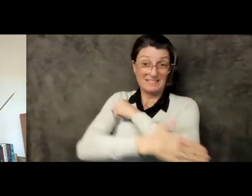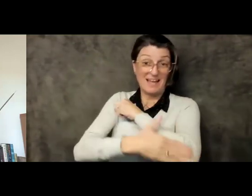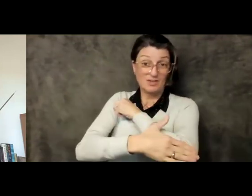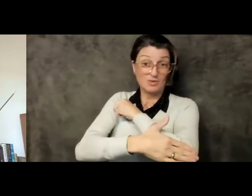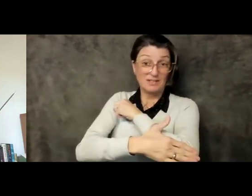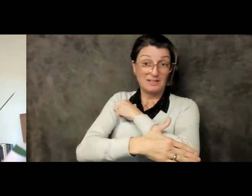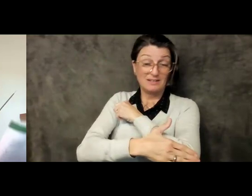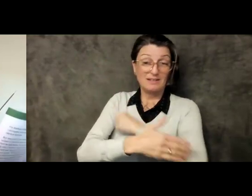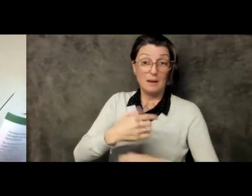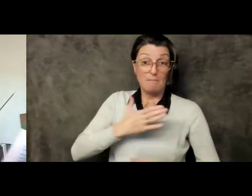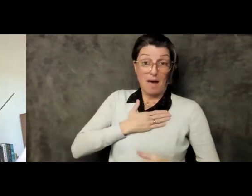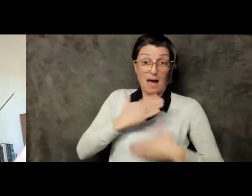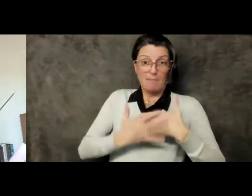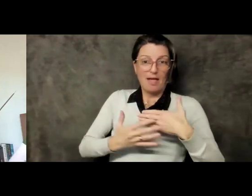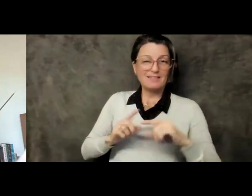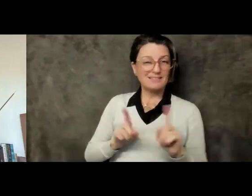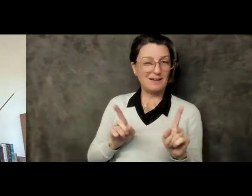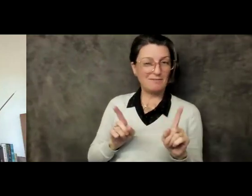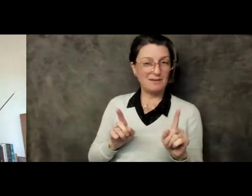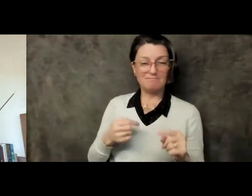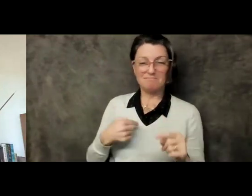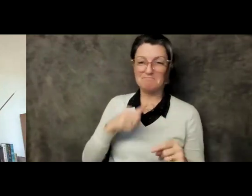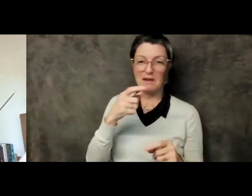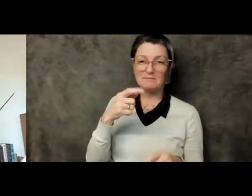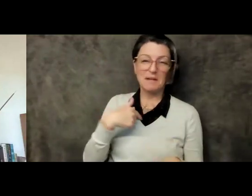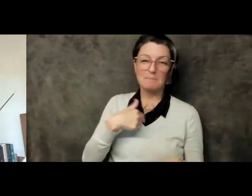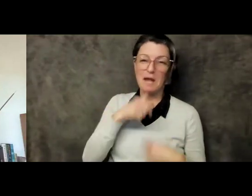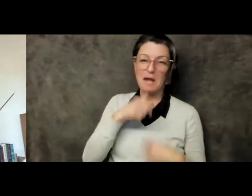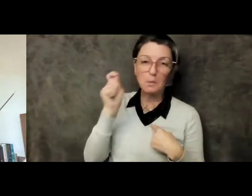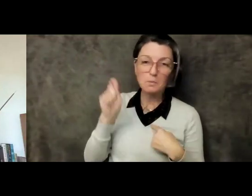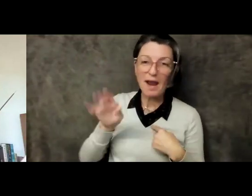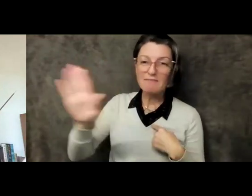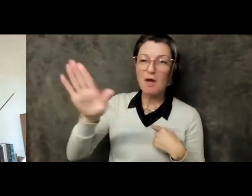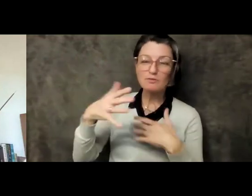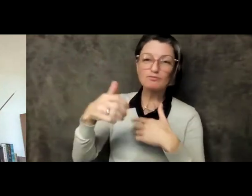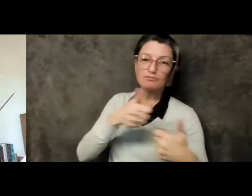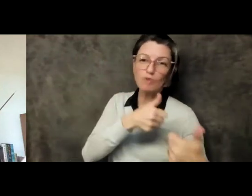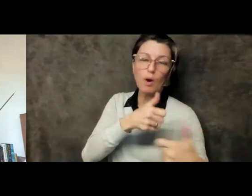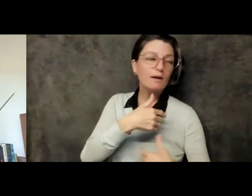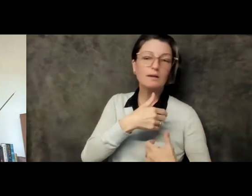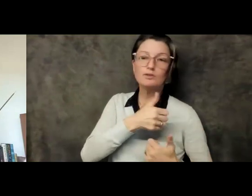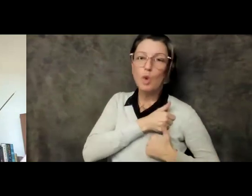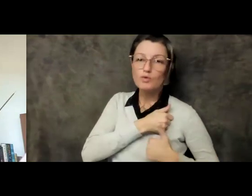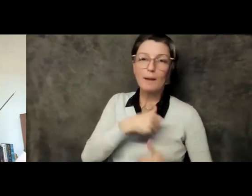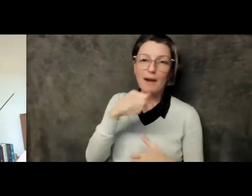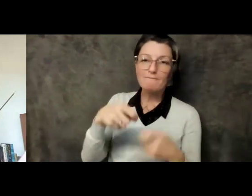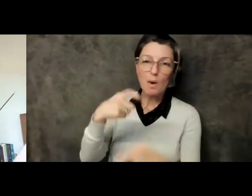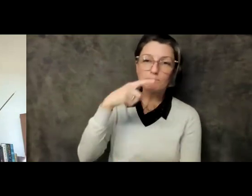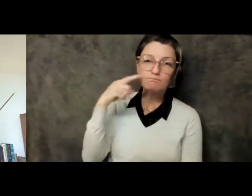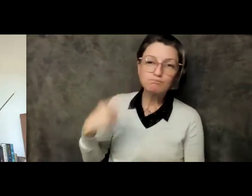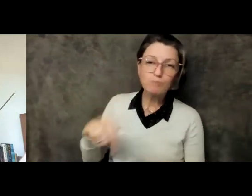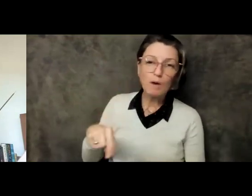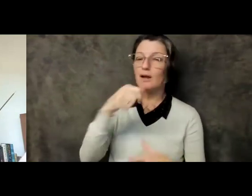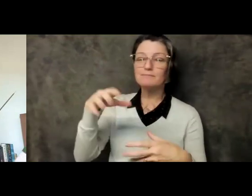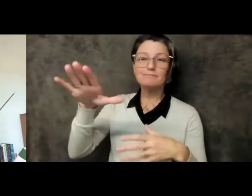year. No, I'm not Ukrainian soldier bleeding or Palestinian rock and hand bleeding or back alley abortion bleeding.